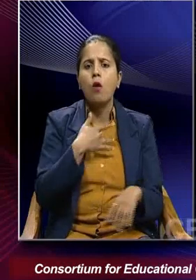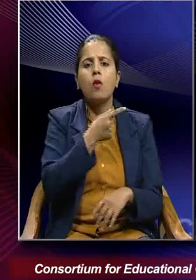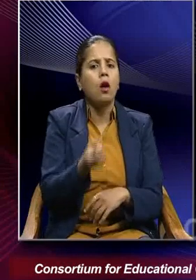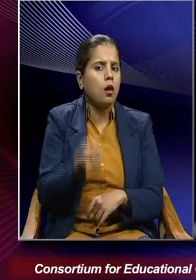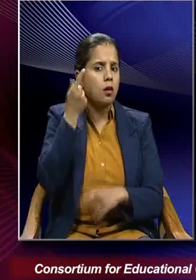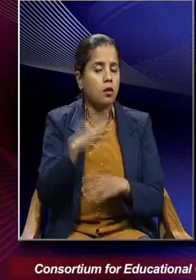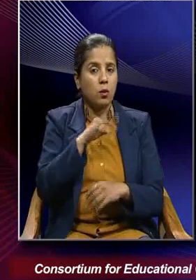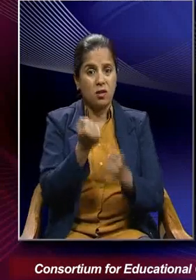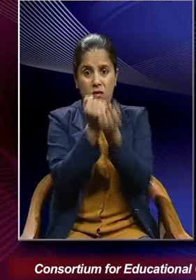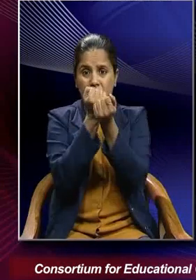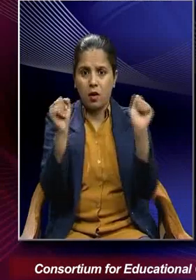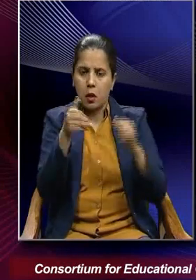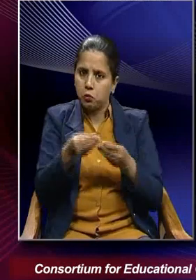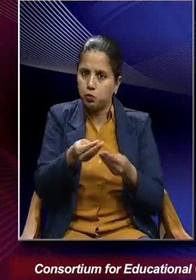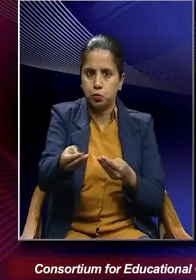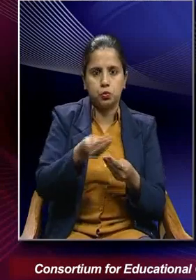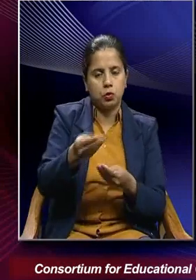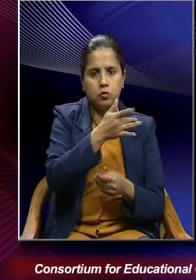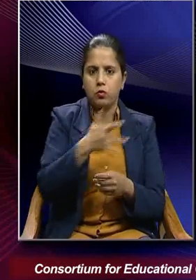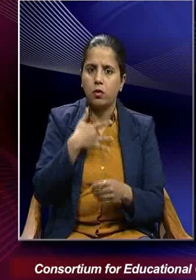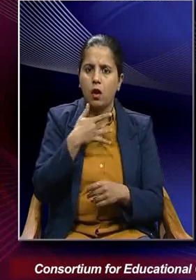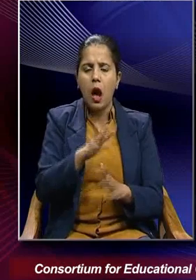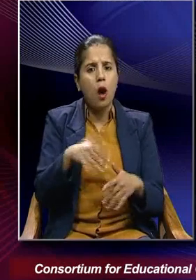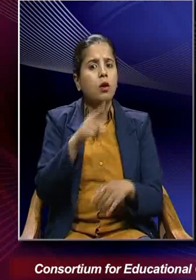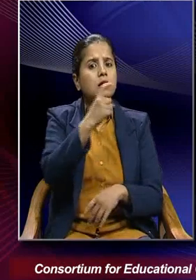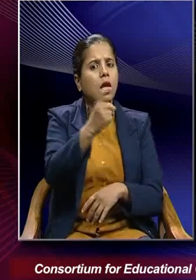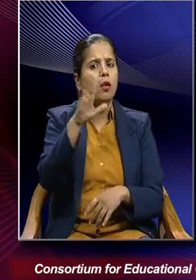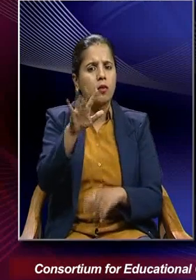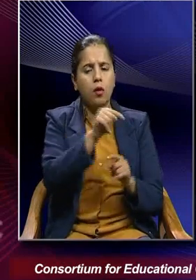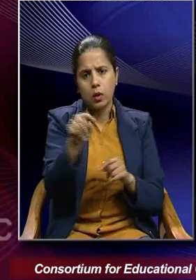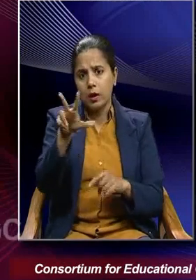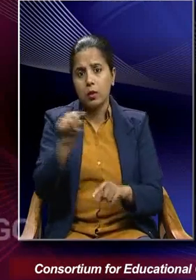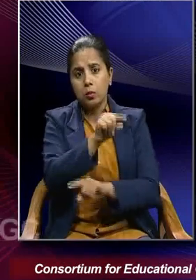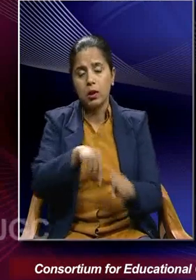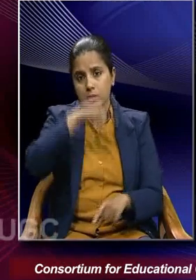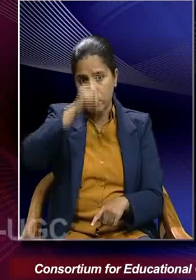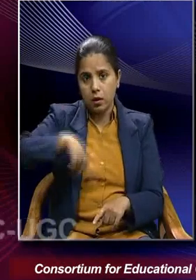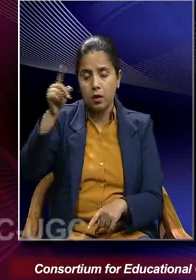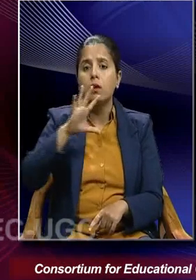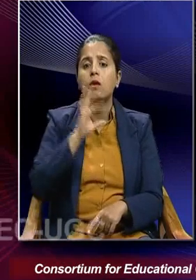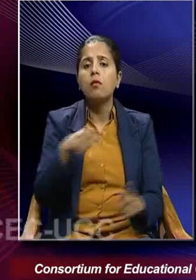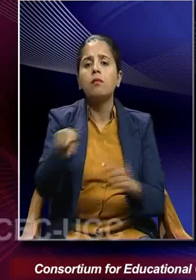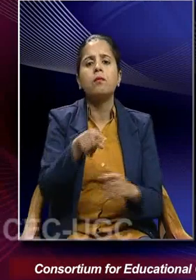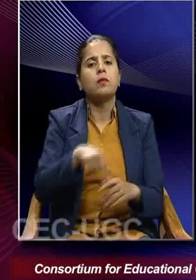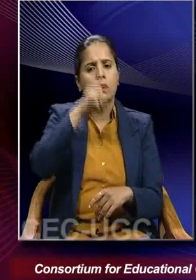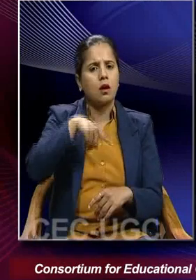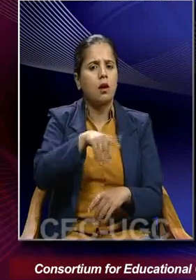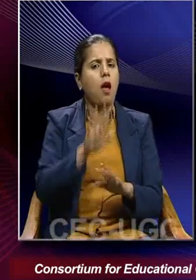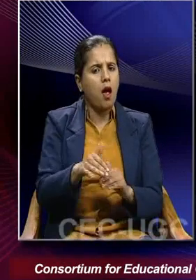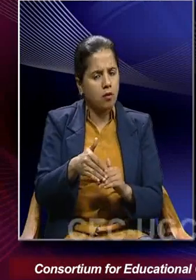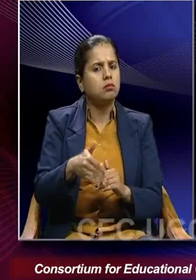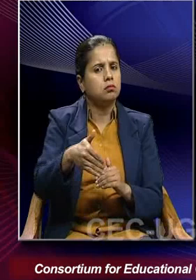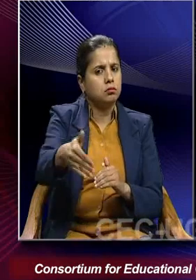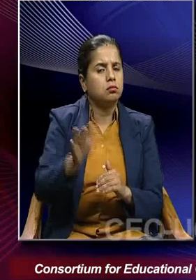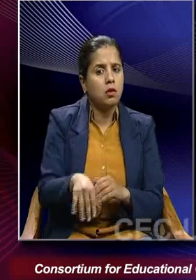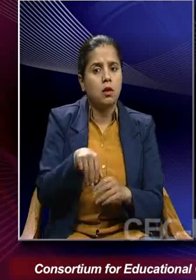that the freedom was arriving. And he says that how 75 to 80% of India, which India will have that way